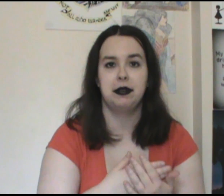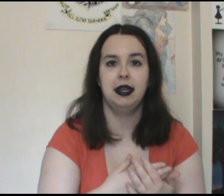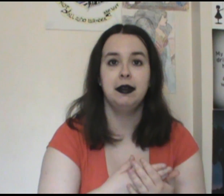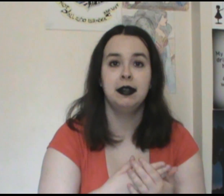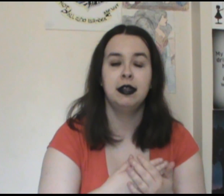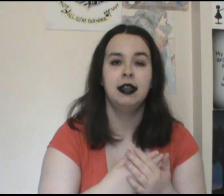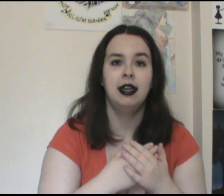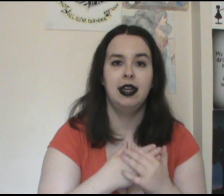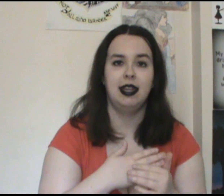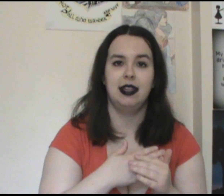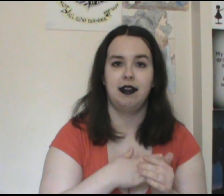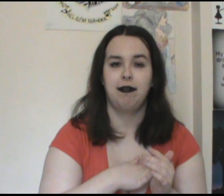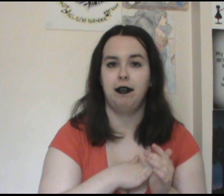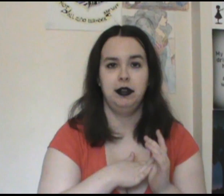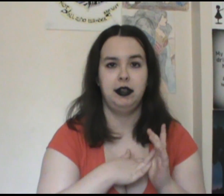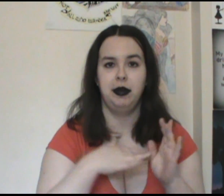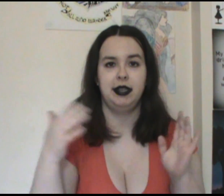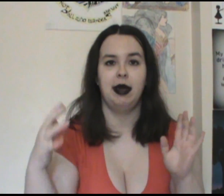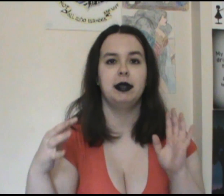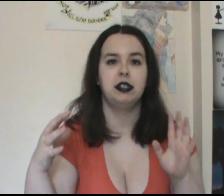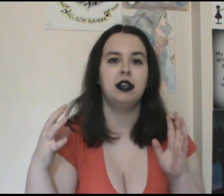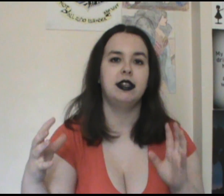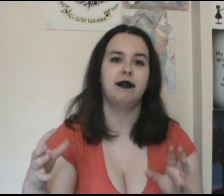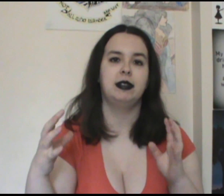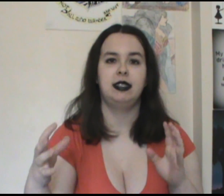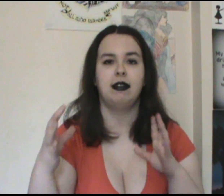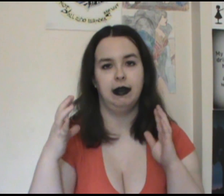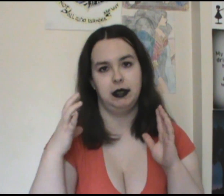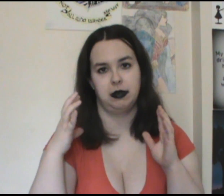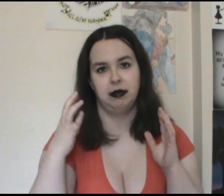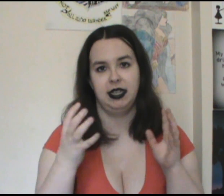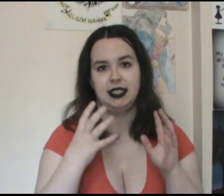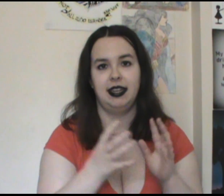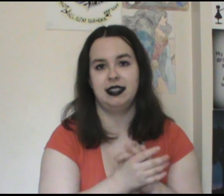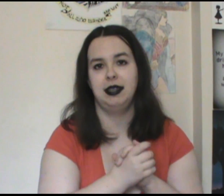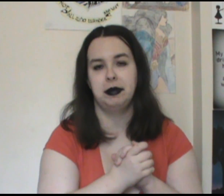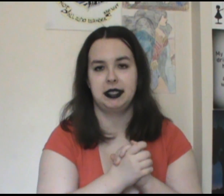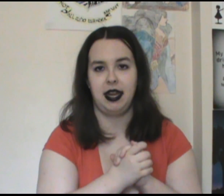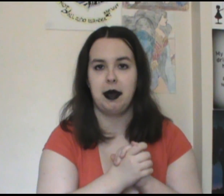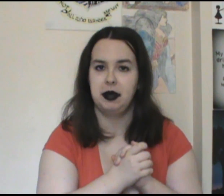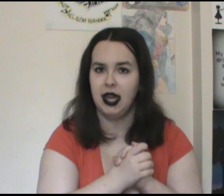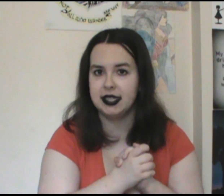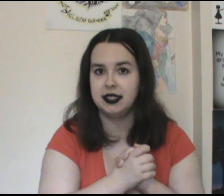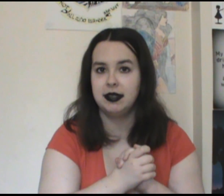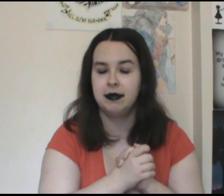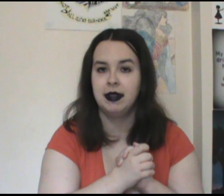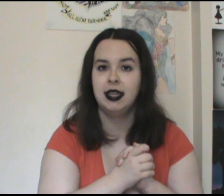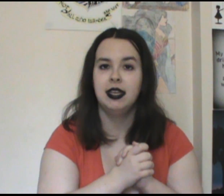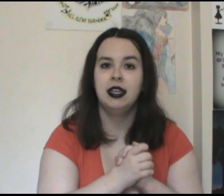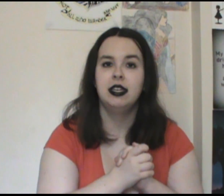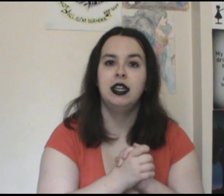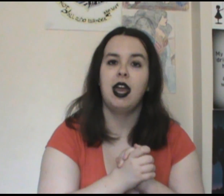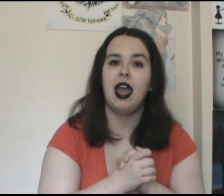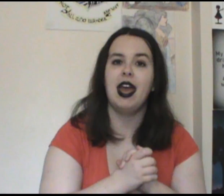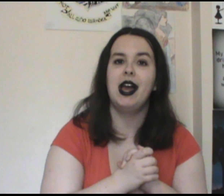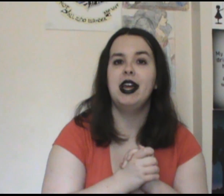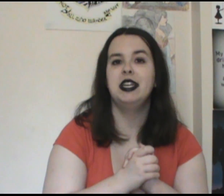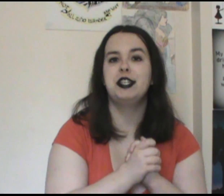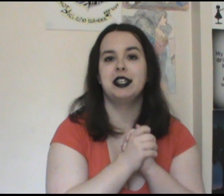there and like fully doing damage and all that different stuff. I'm just really excited to see what's going to happen next. And